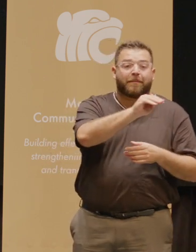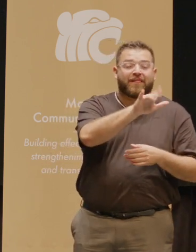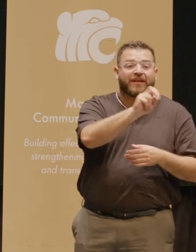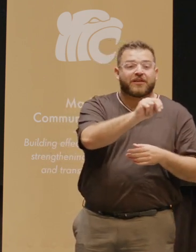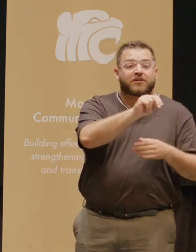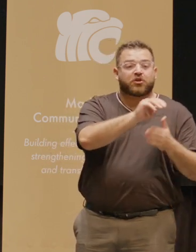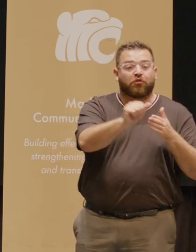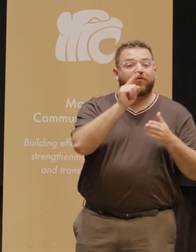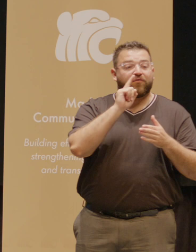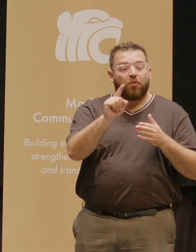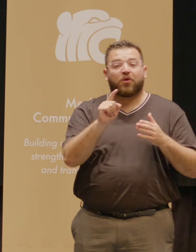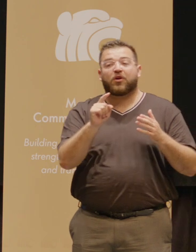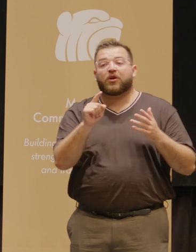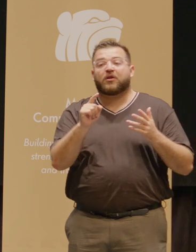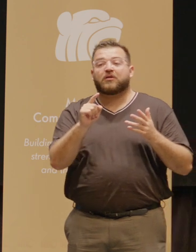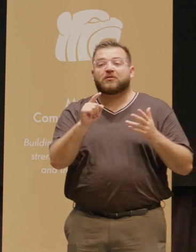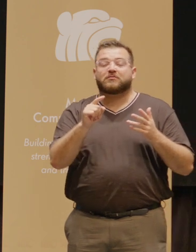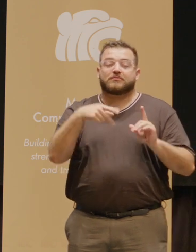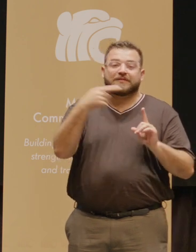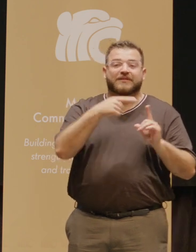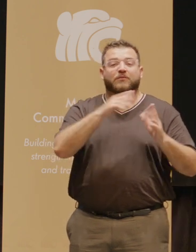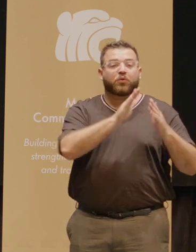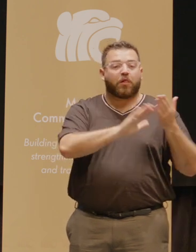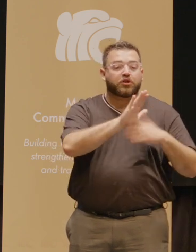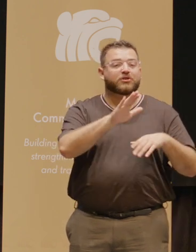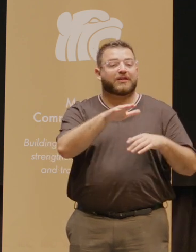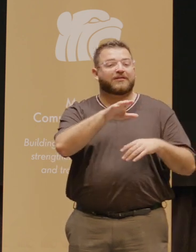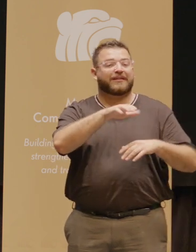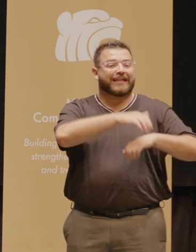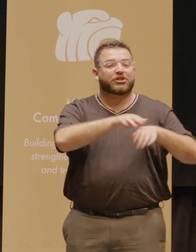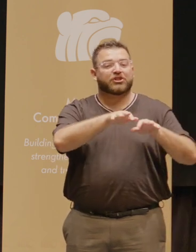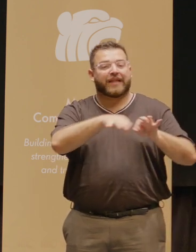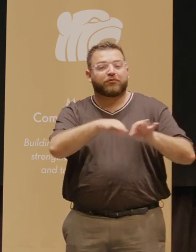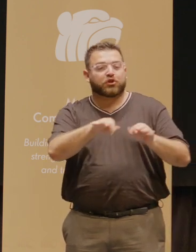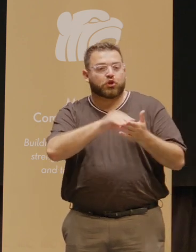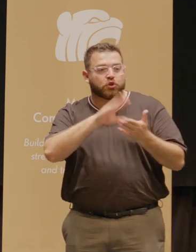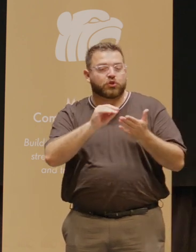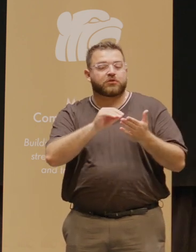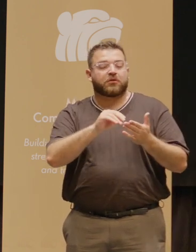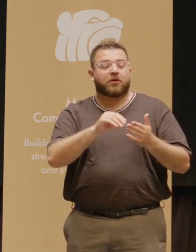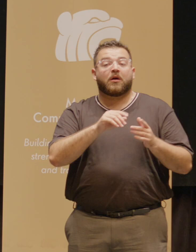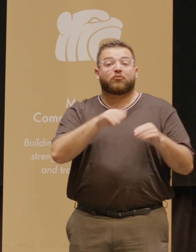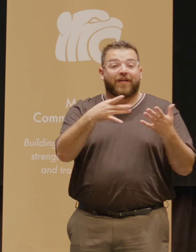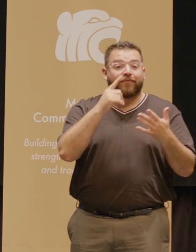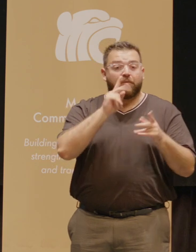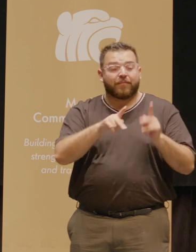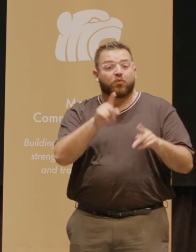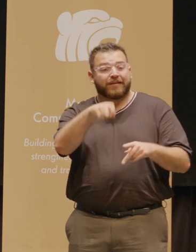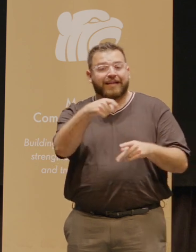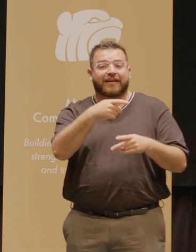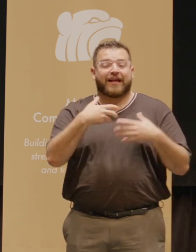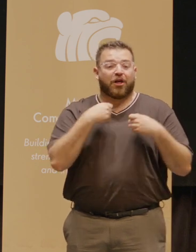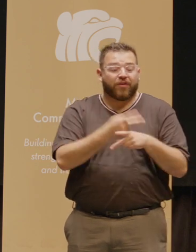really for English language learners, but it's also to get people that have into career pathways for healthcare, but it's also people that may have come to this country that